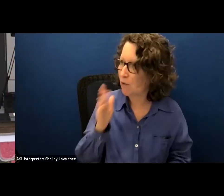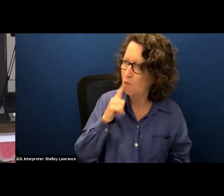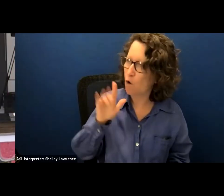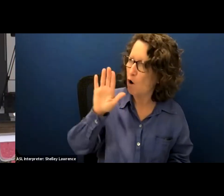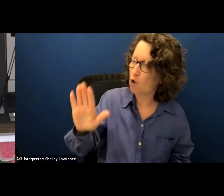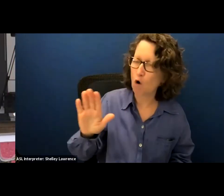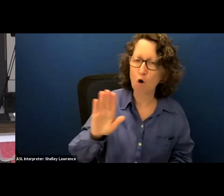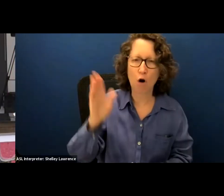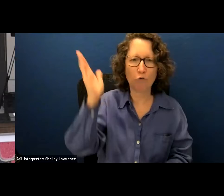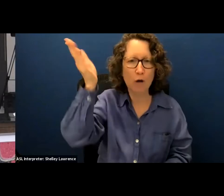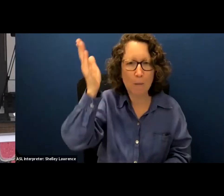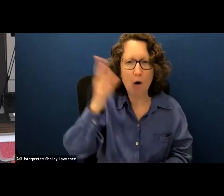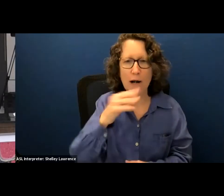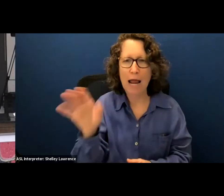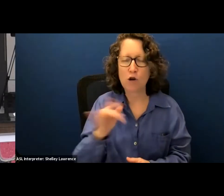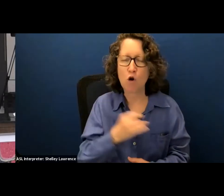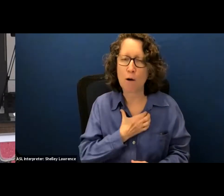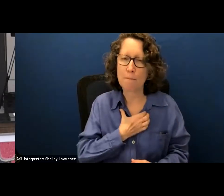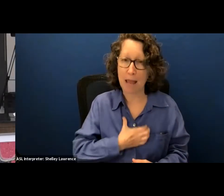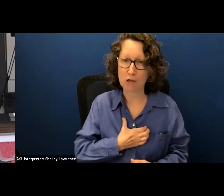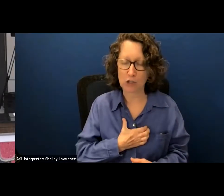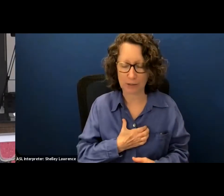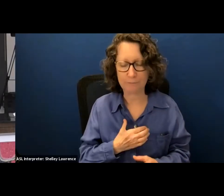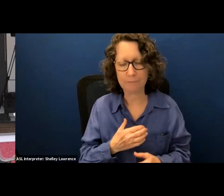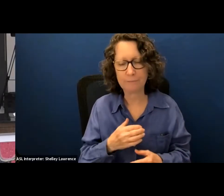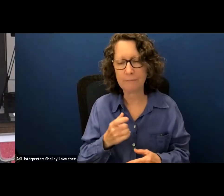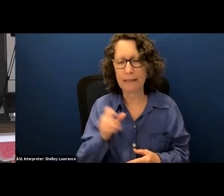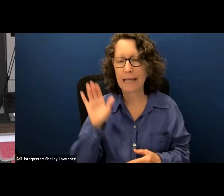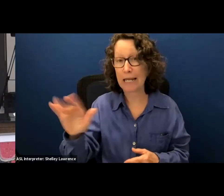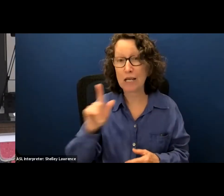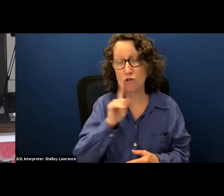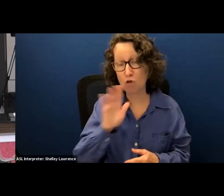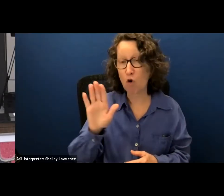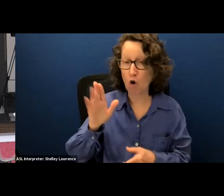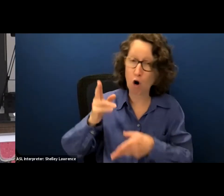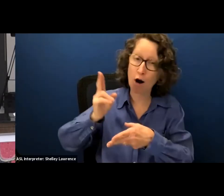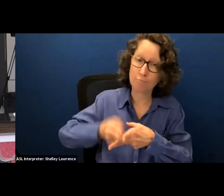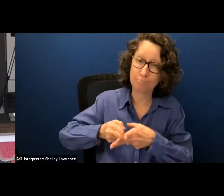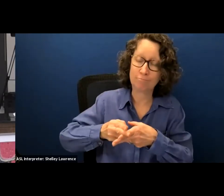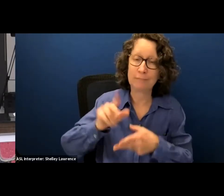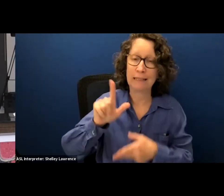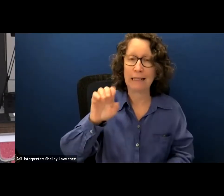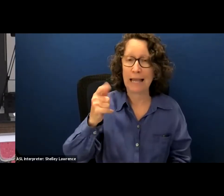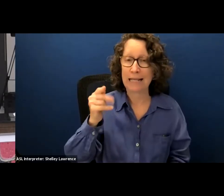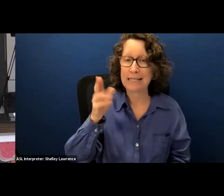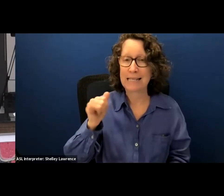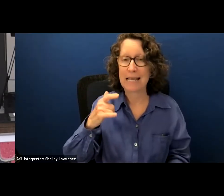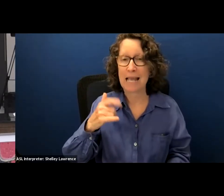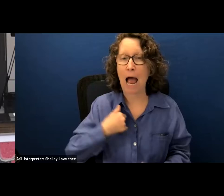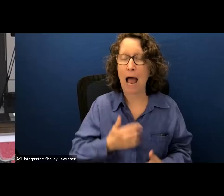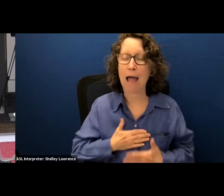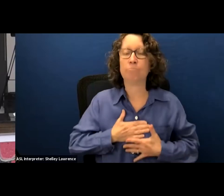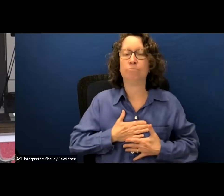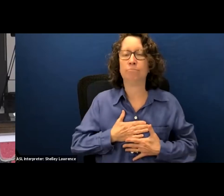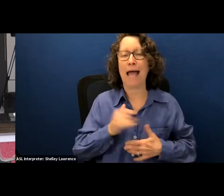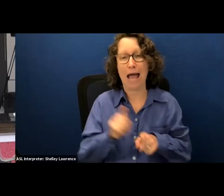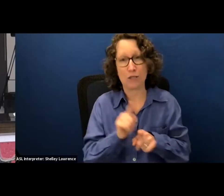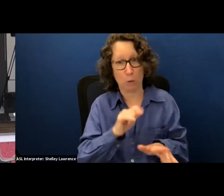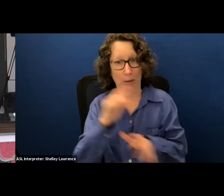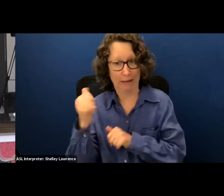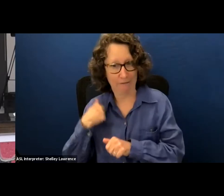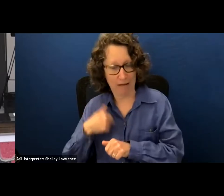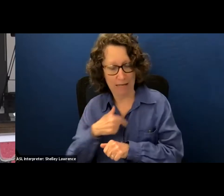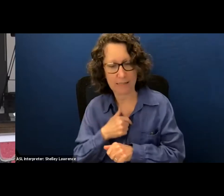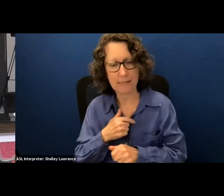your report and for your passion. It is your legacy as you leave us, and so I'm filled with gratitude. I'm